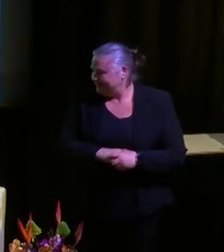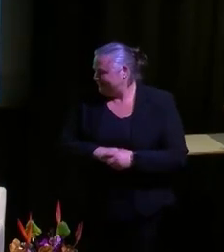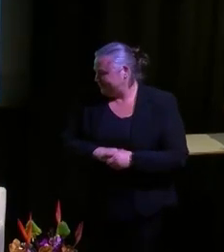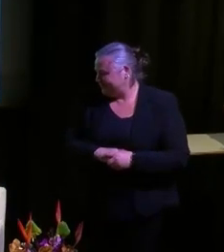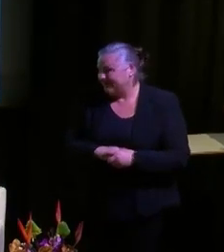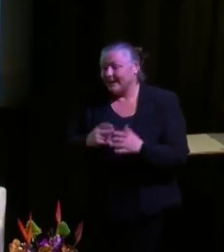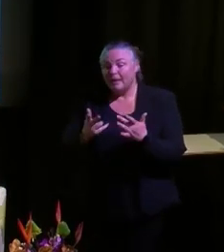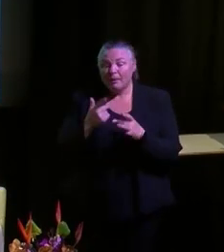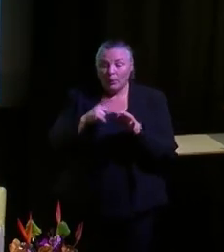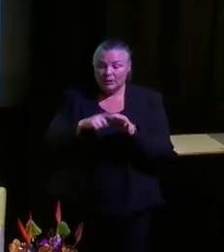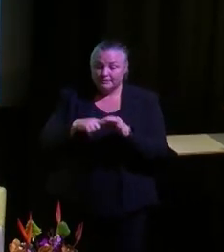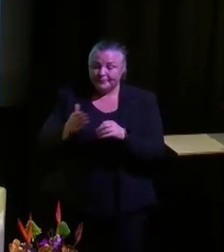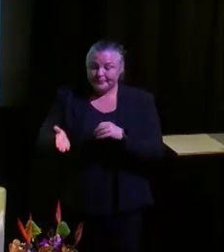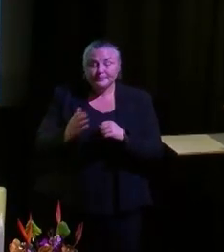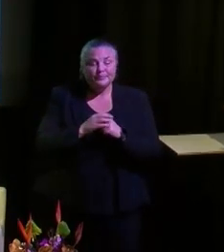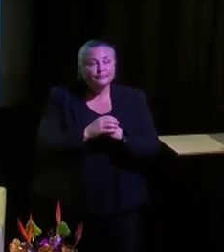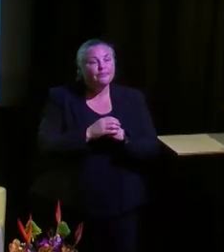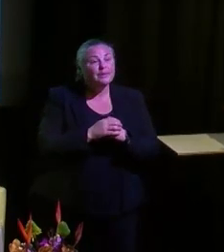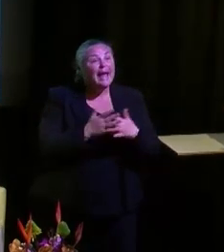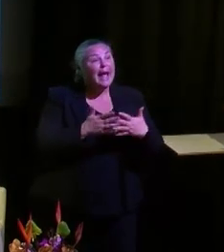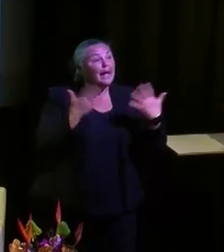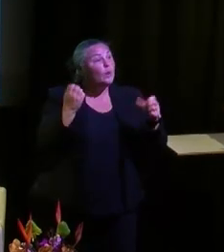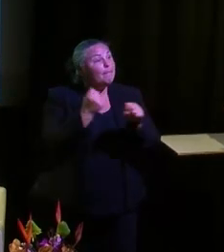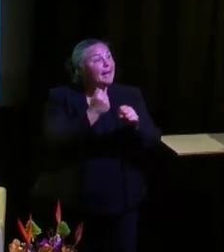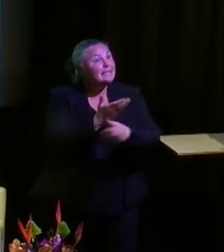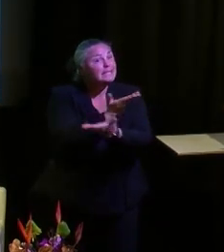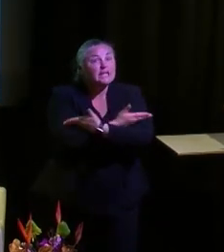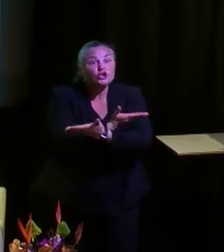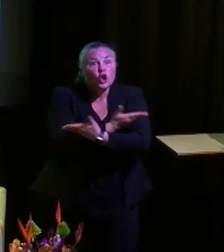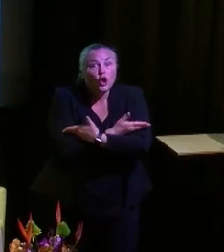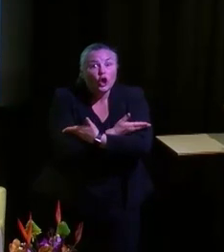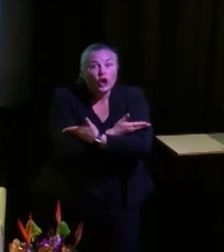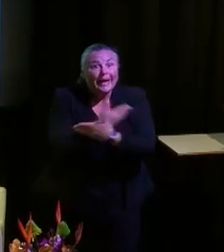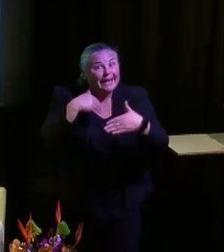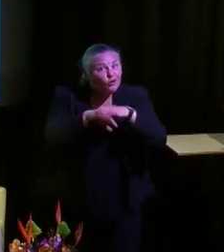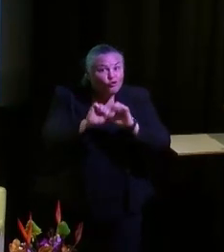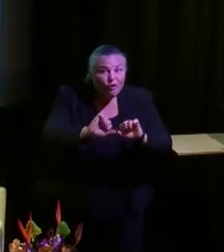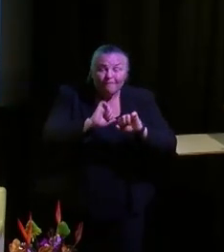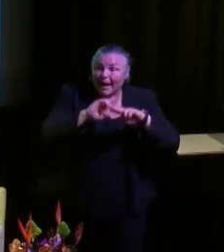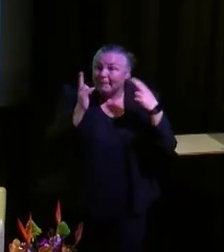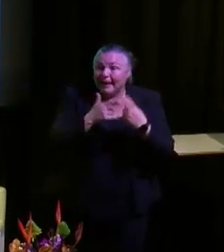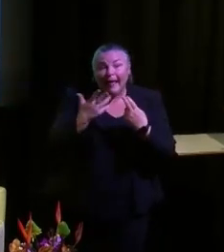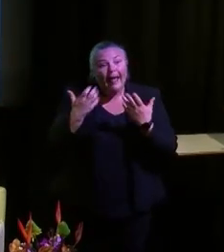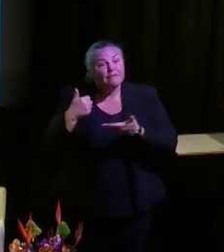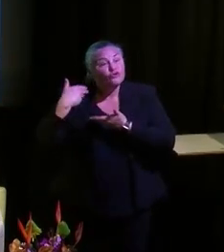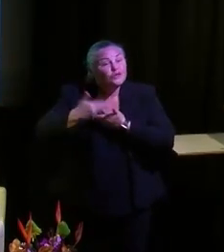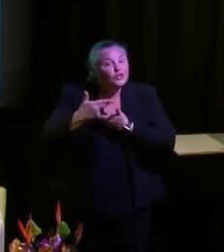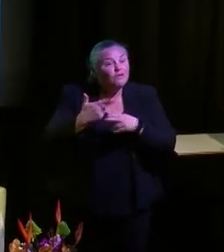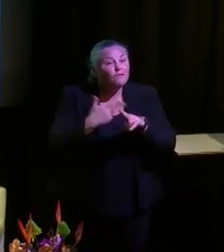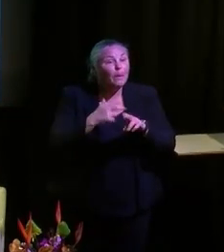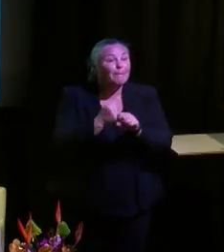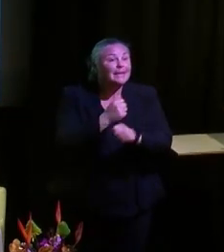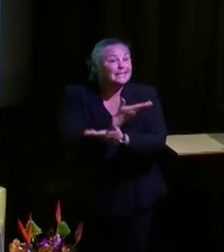We've got another question. Is anyone still making the T-shirts? I presume that's like in your family. Is there an ongoing tradition of the T-shirts?